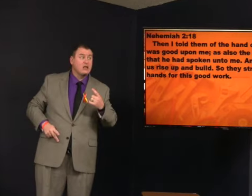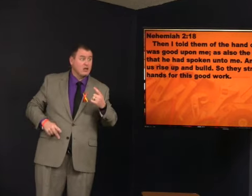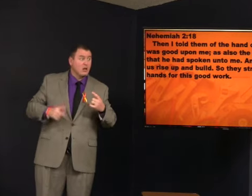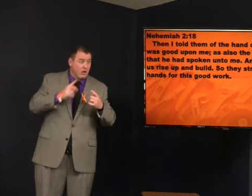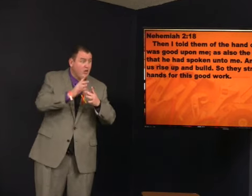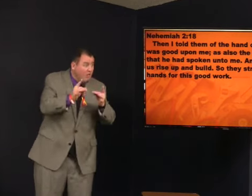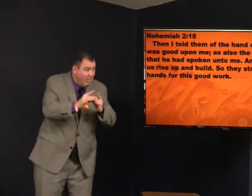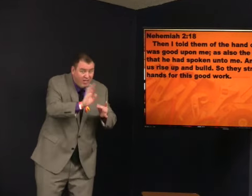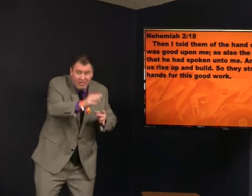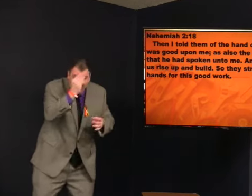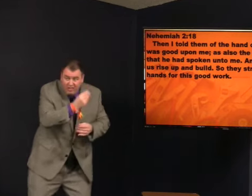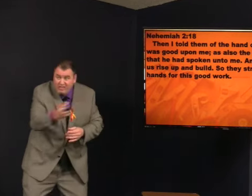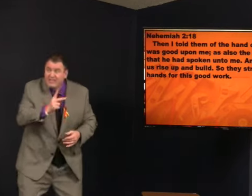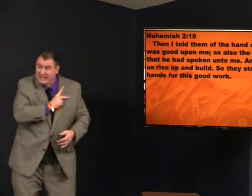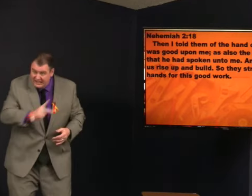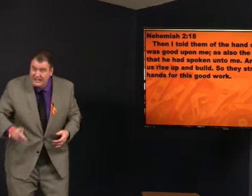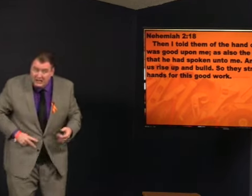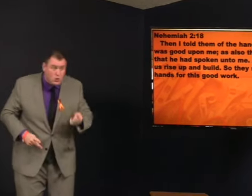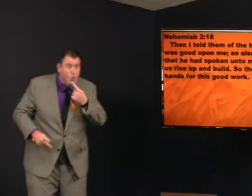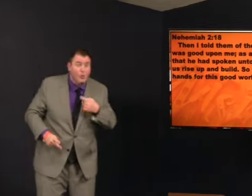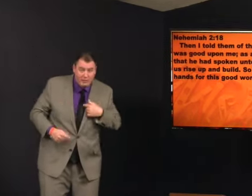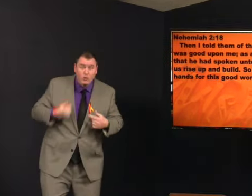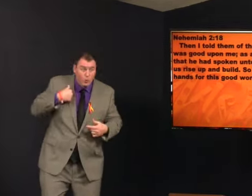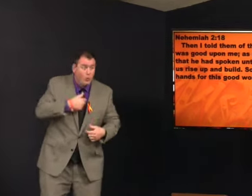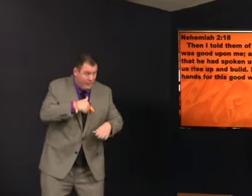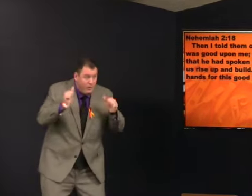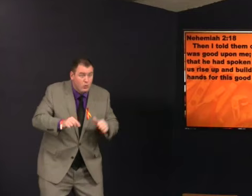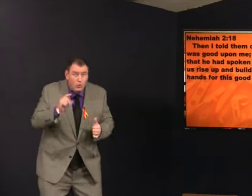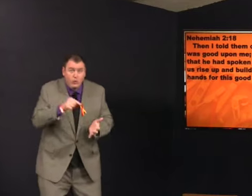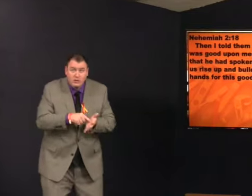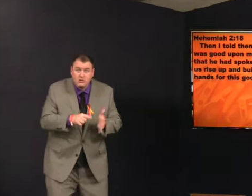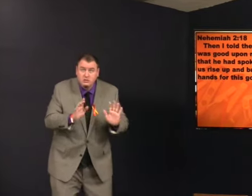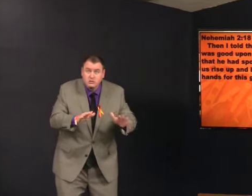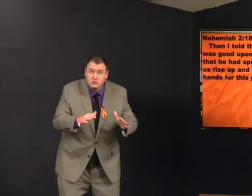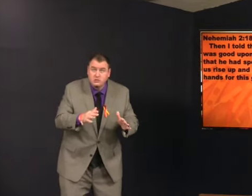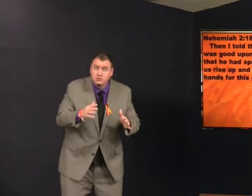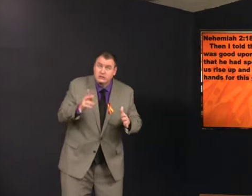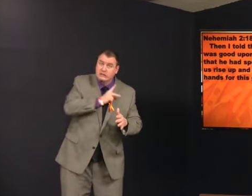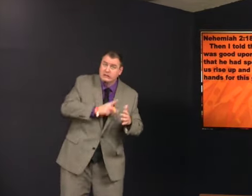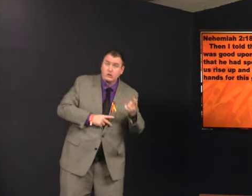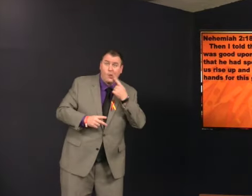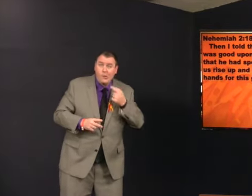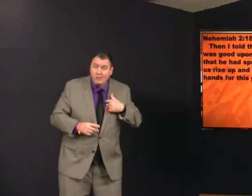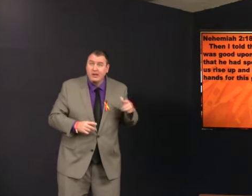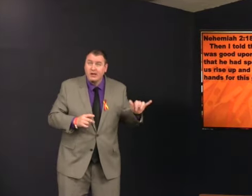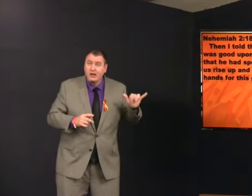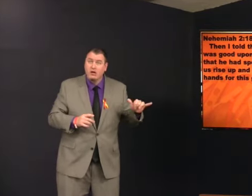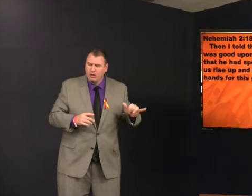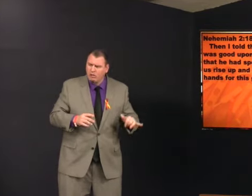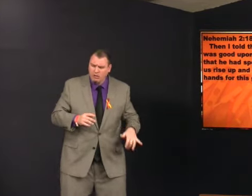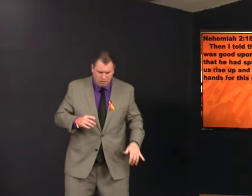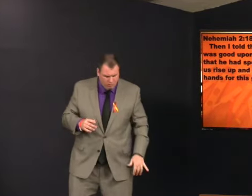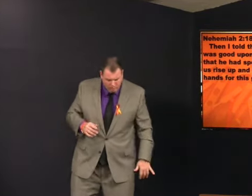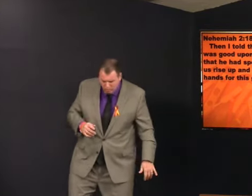And also the king's words. He said, you know what? The king said that I could do this, that we could do this.